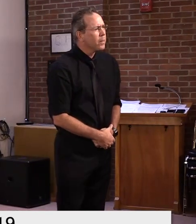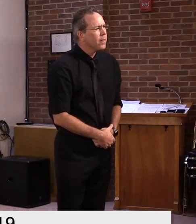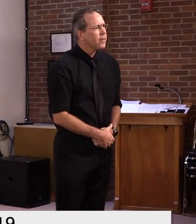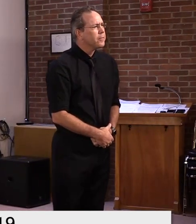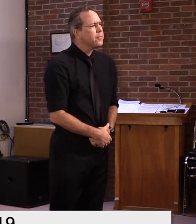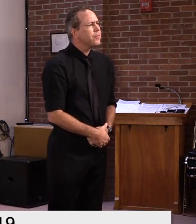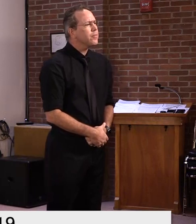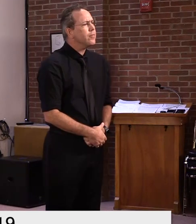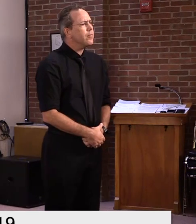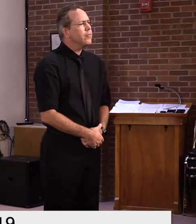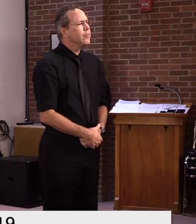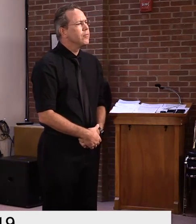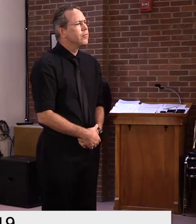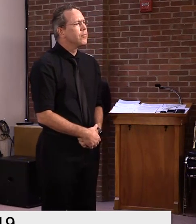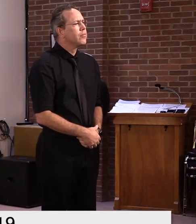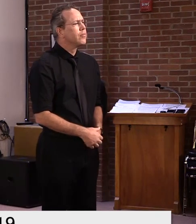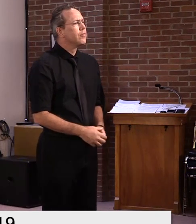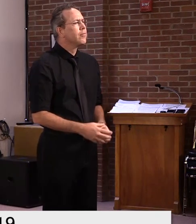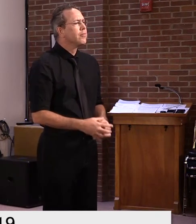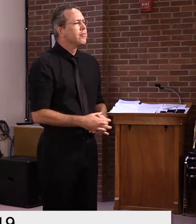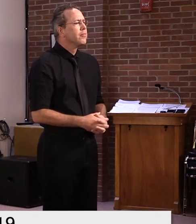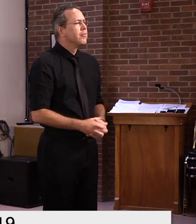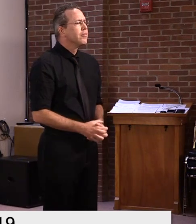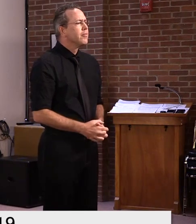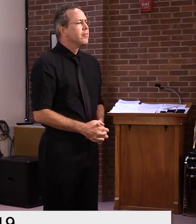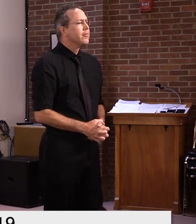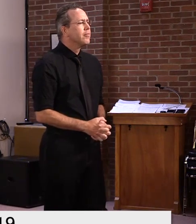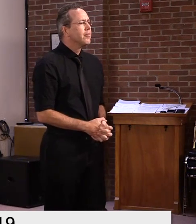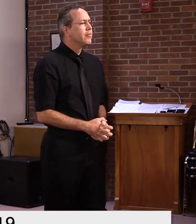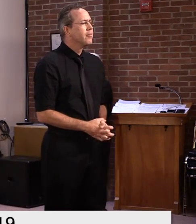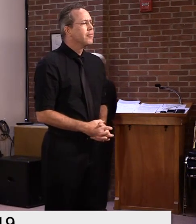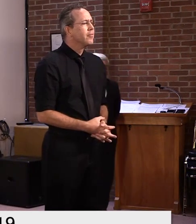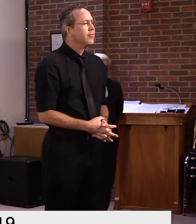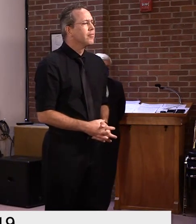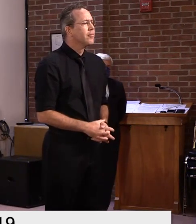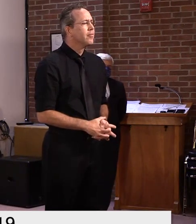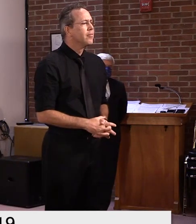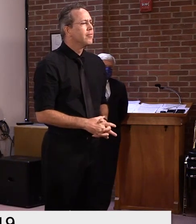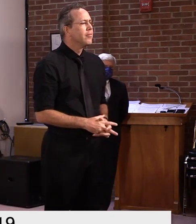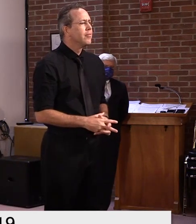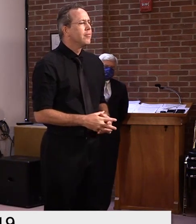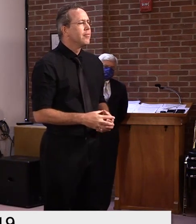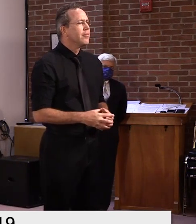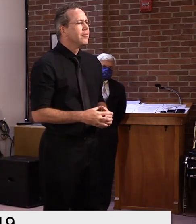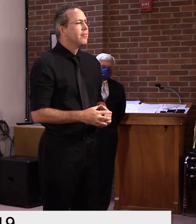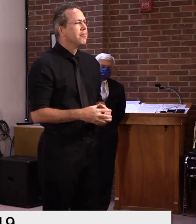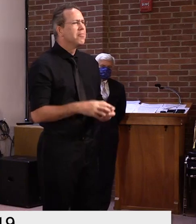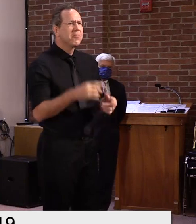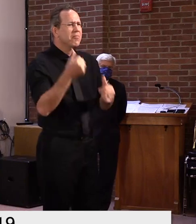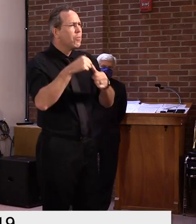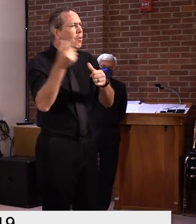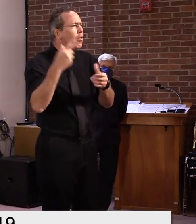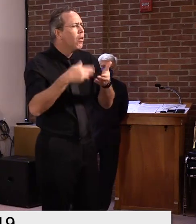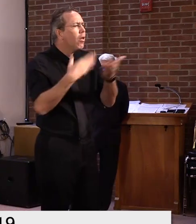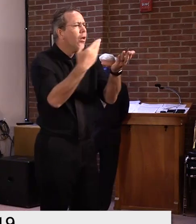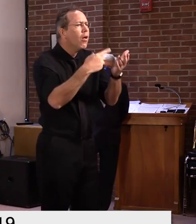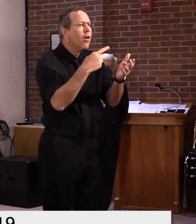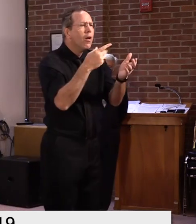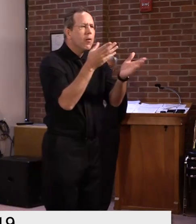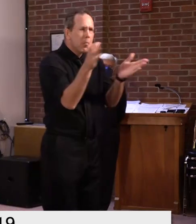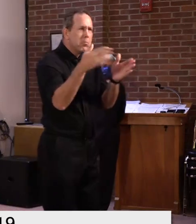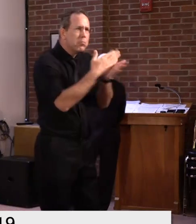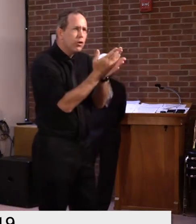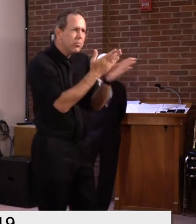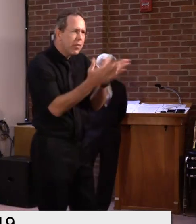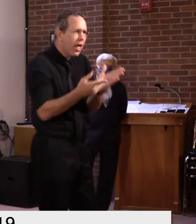quite a bit. How are you going to pitch this one to them? Seeing as how there's still 3 months left in the year, you know, there